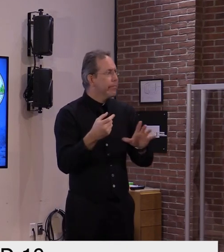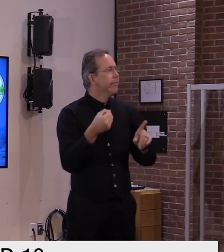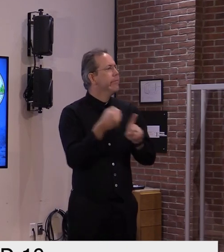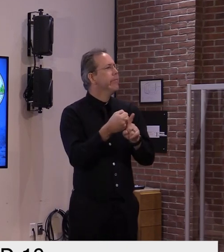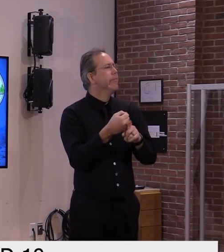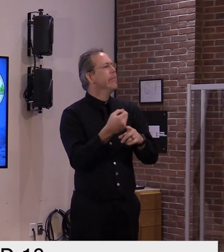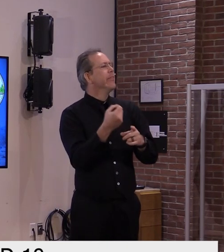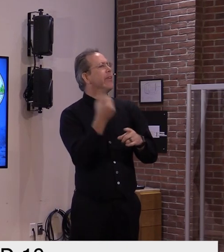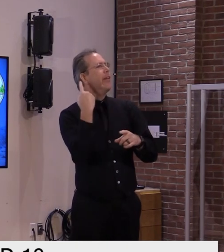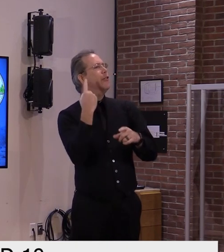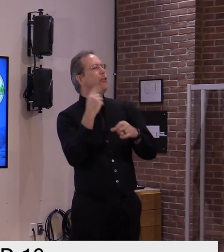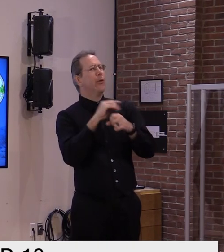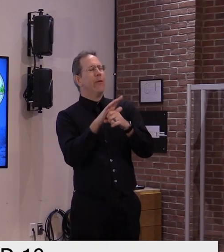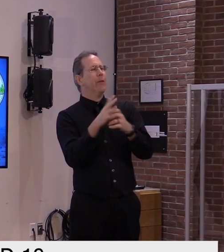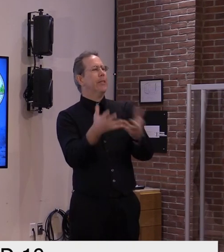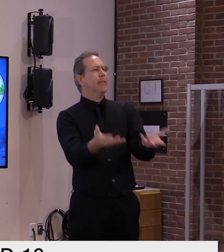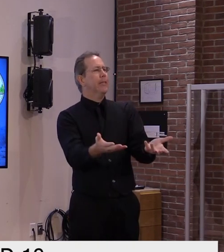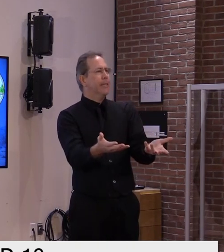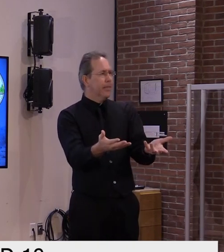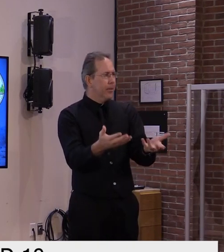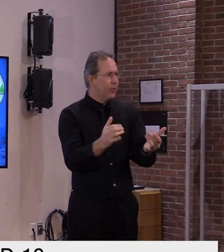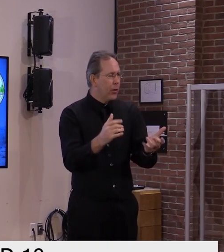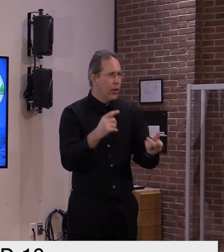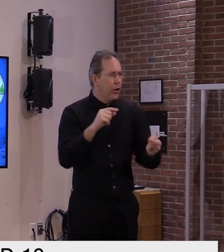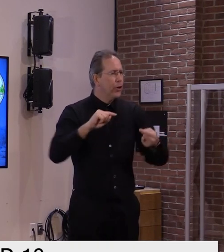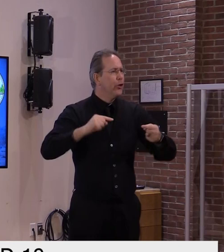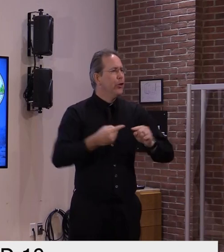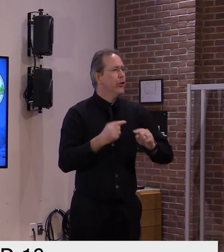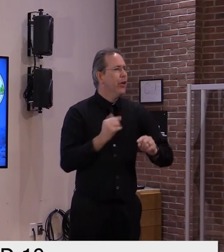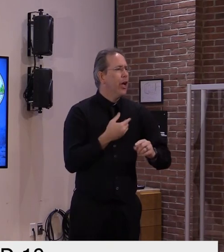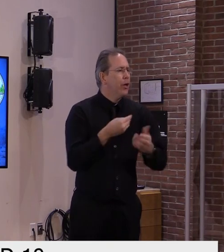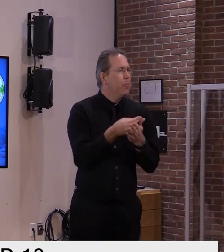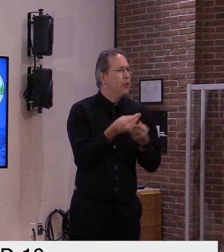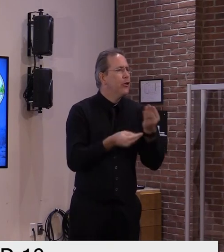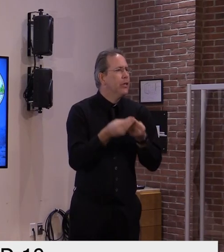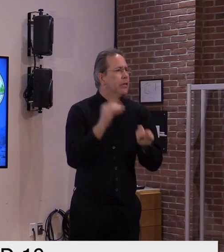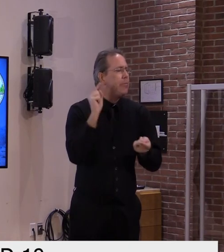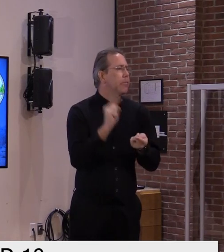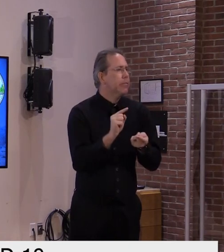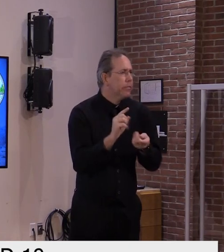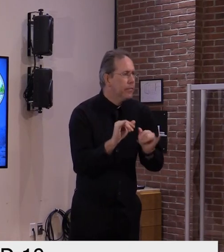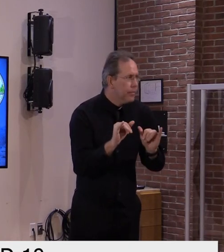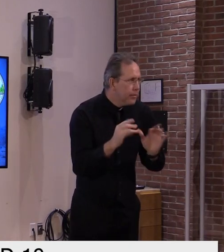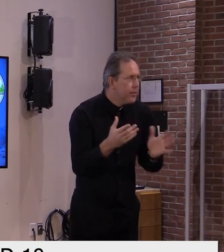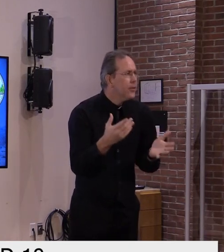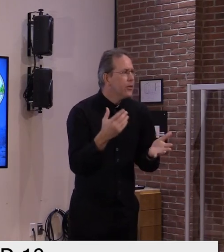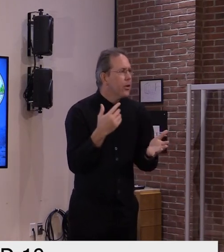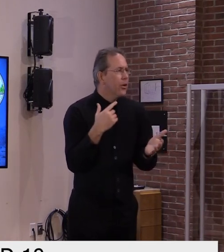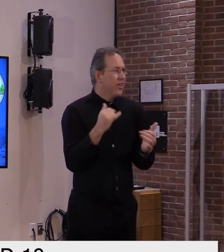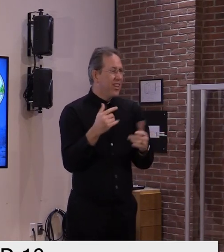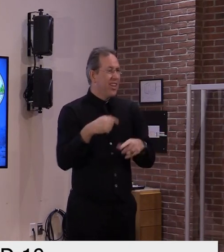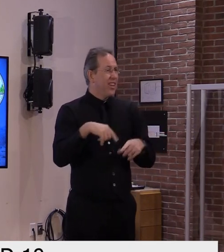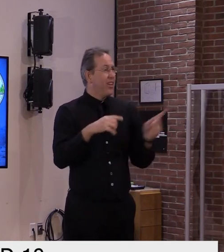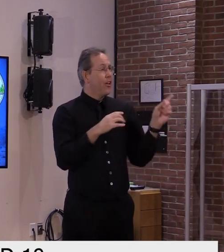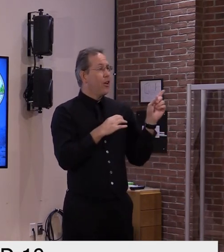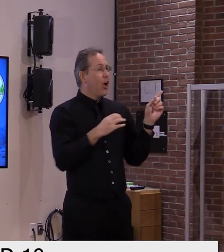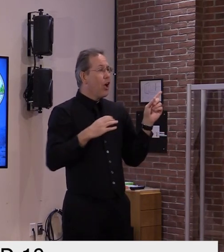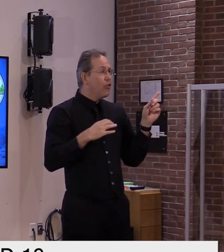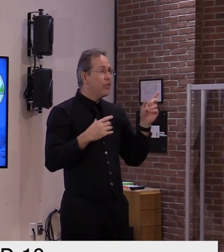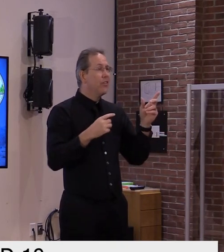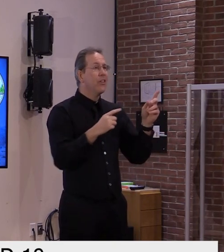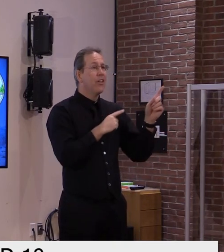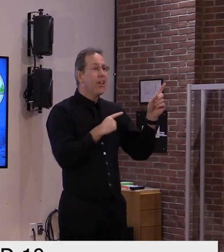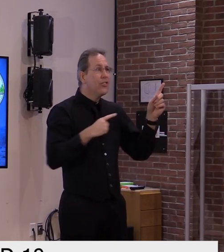us some economic harm. Thankfully, the federal government, the Congress, Senator Leahy, Senator Sanders, Congressman